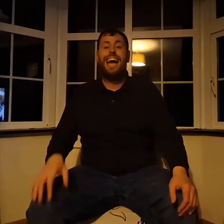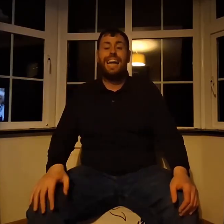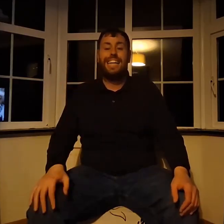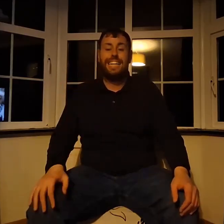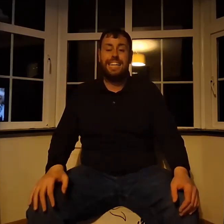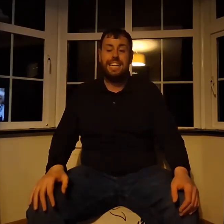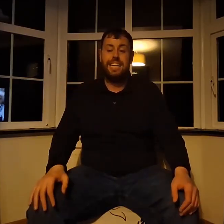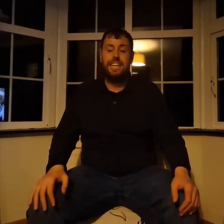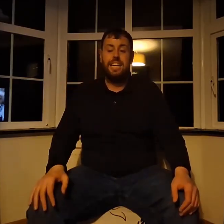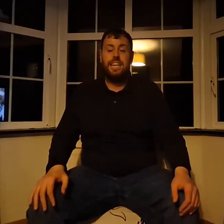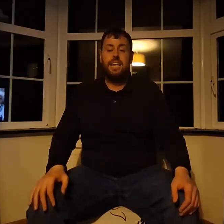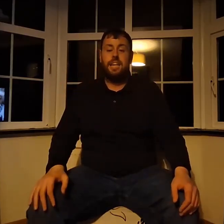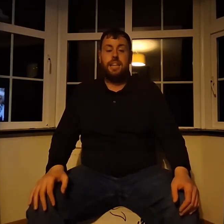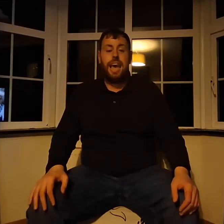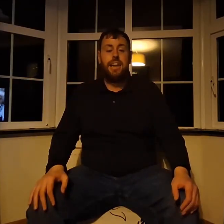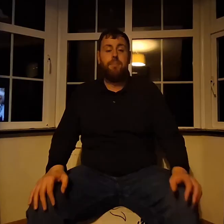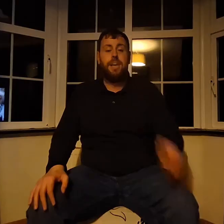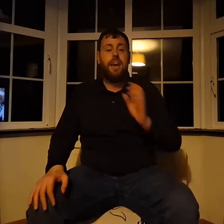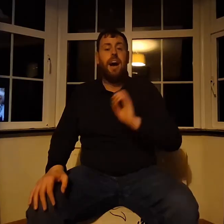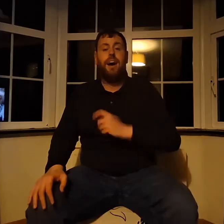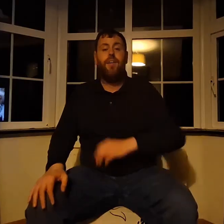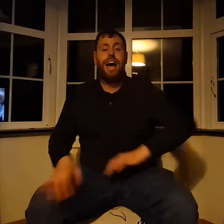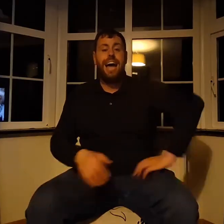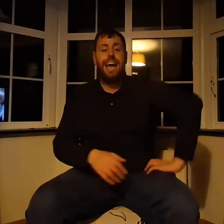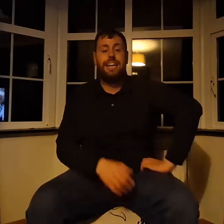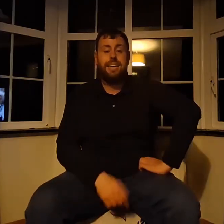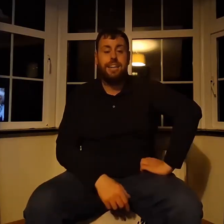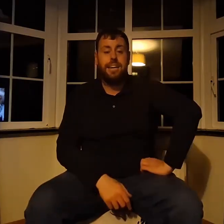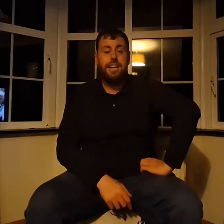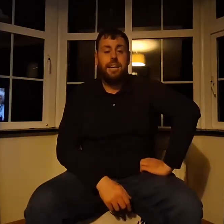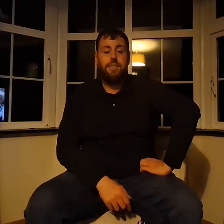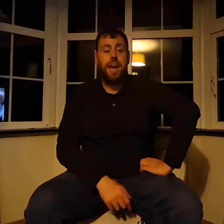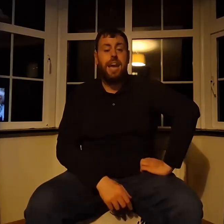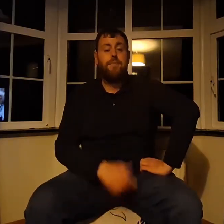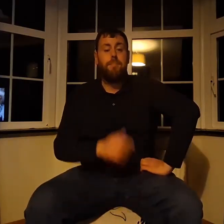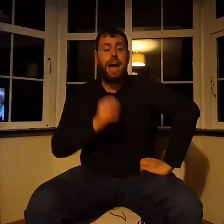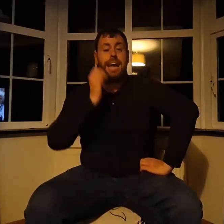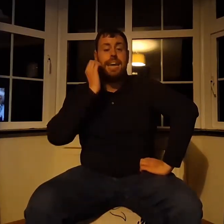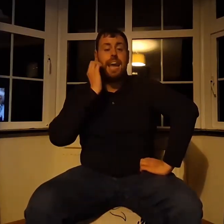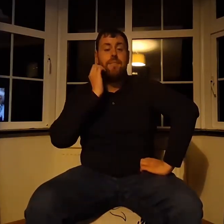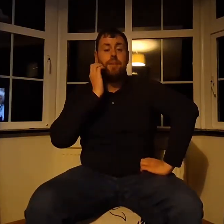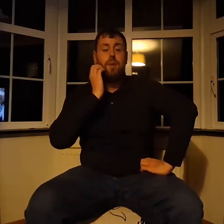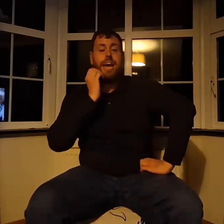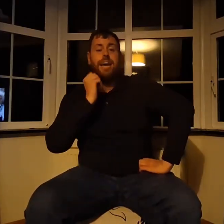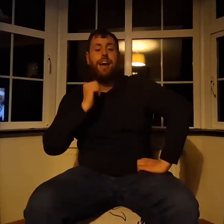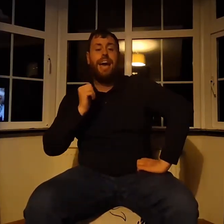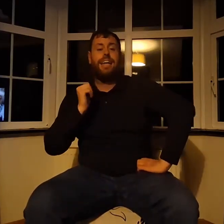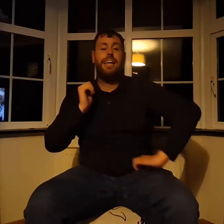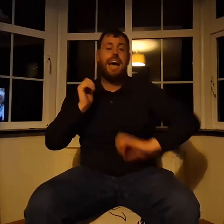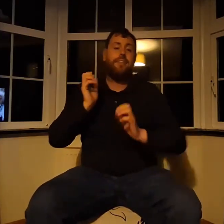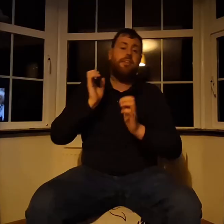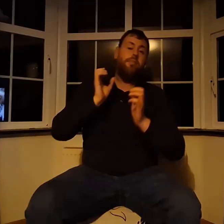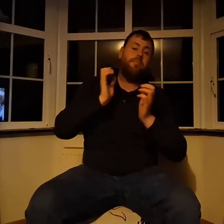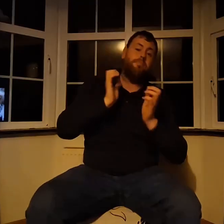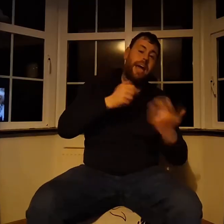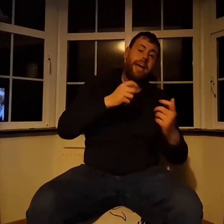alright. That'd be alright. Everybody everywhere had a lighter load to bear